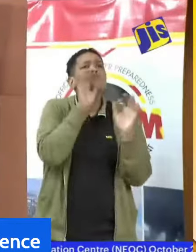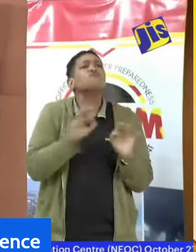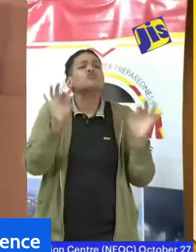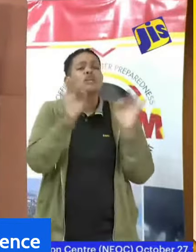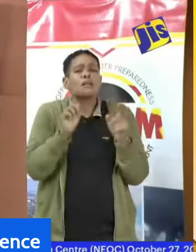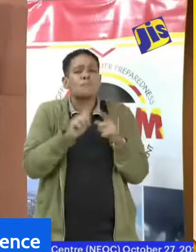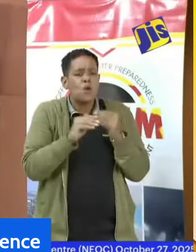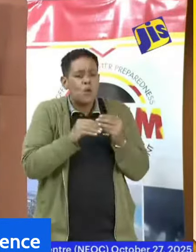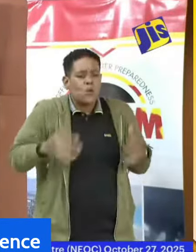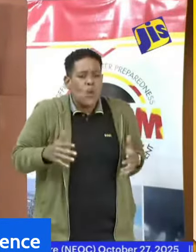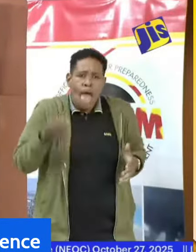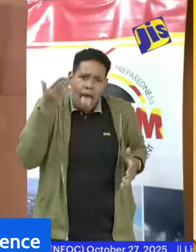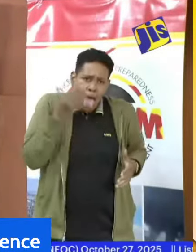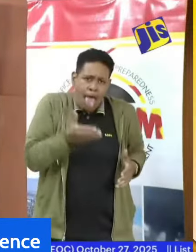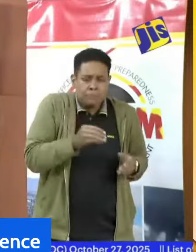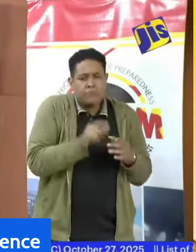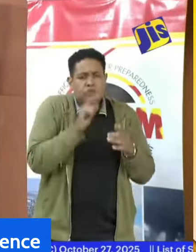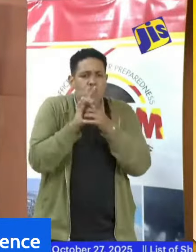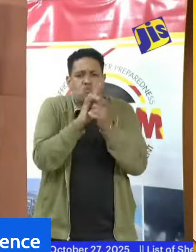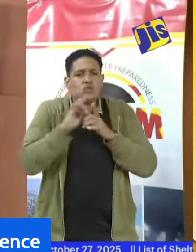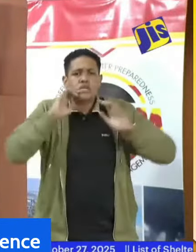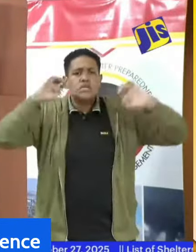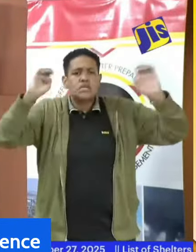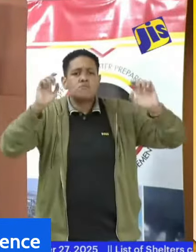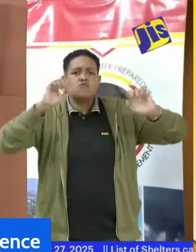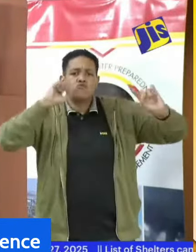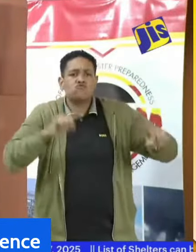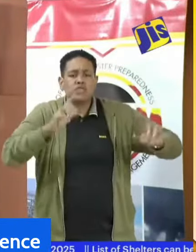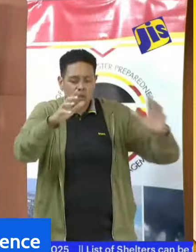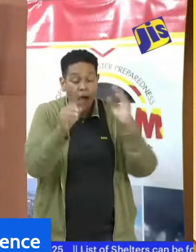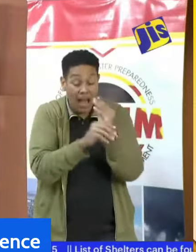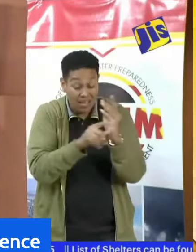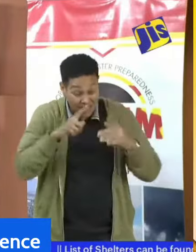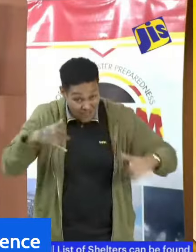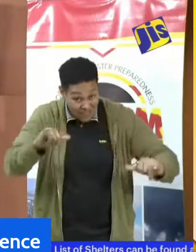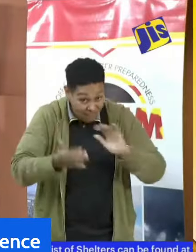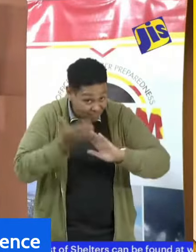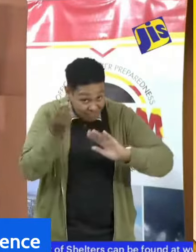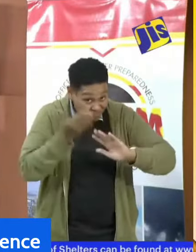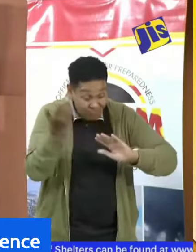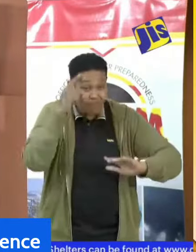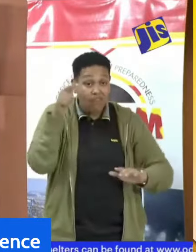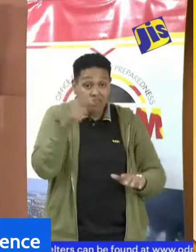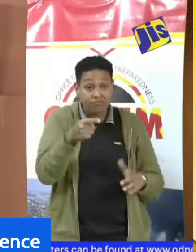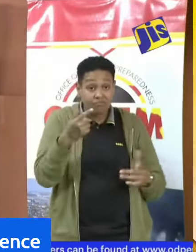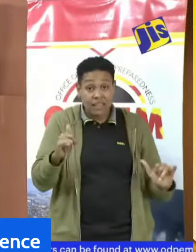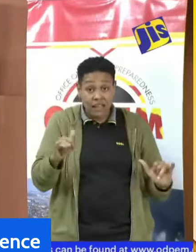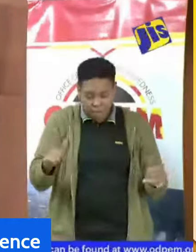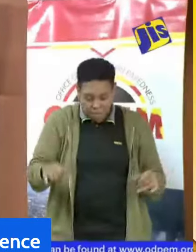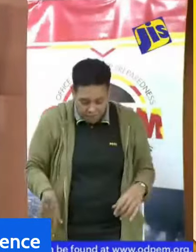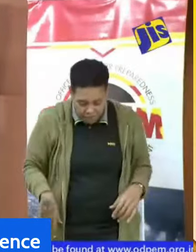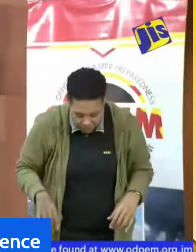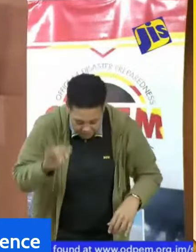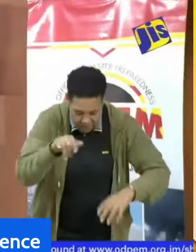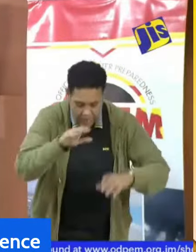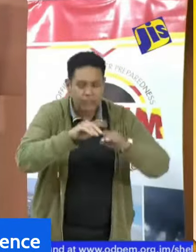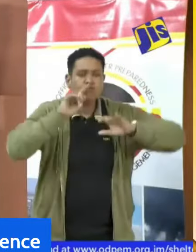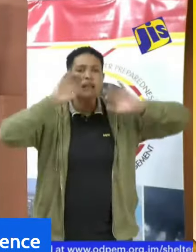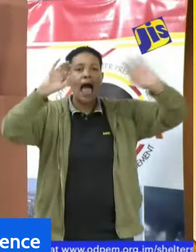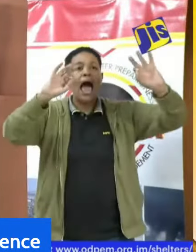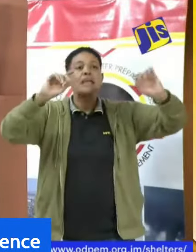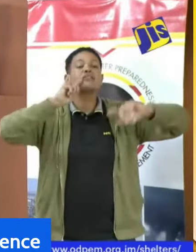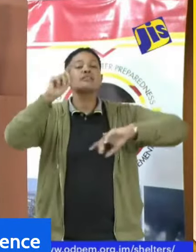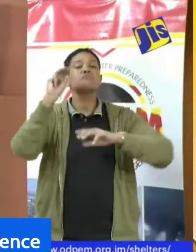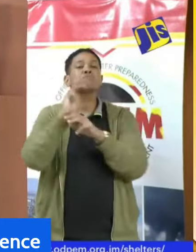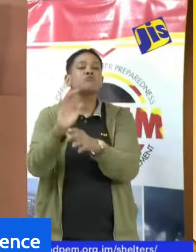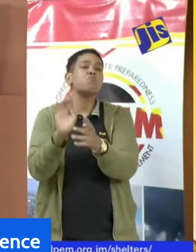and very, very helpful in coordinating emergency response. Is it still up and running for that is up. It's ideal. Minister spoke